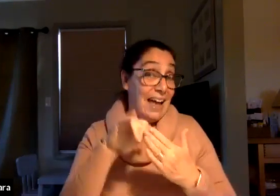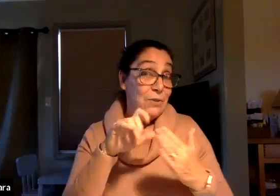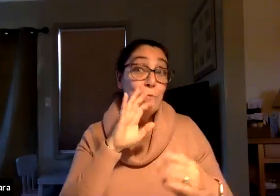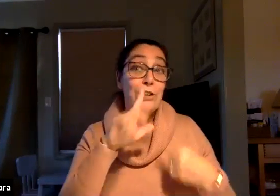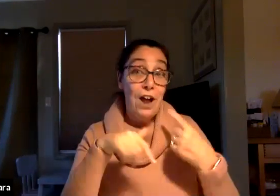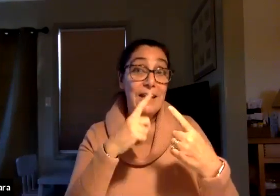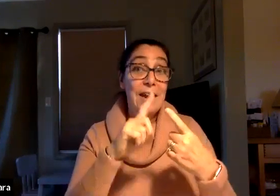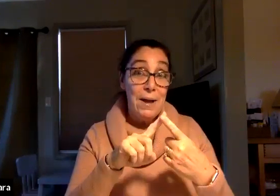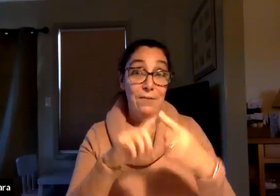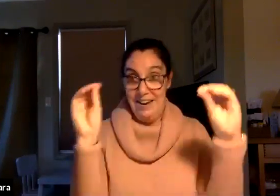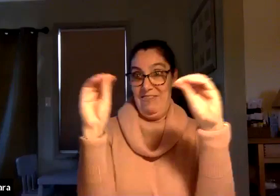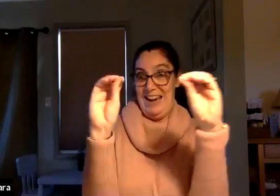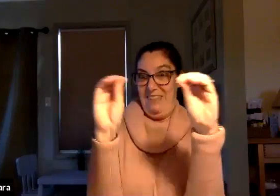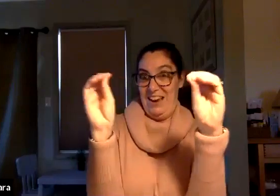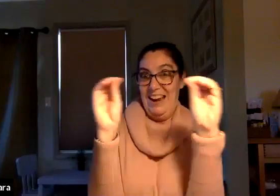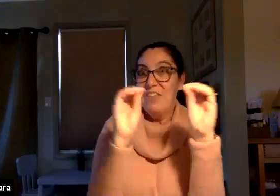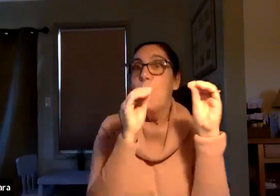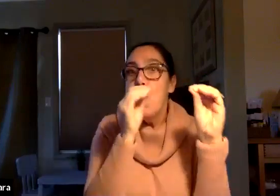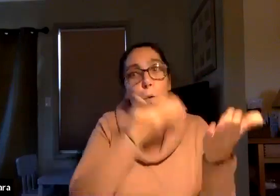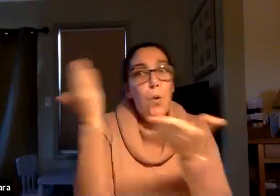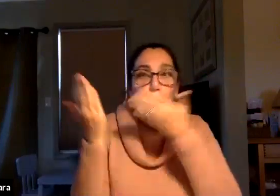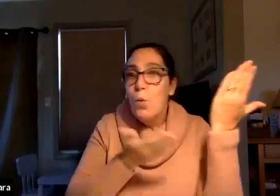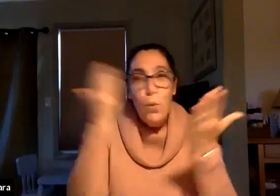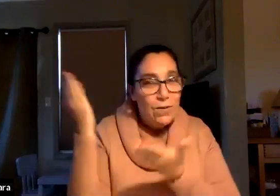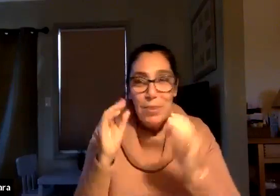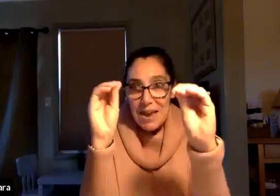That's what we're talking about. Nothing. The big egg.